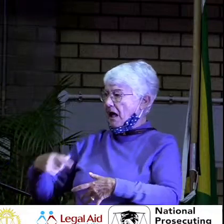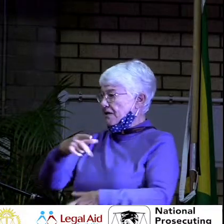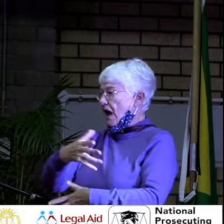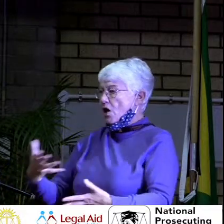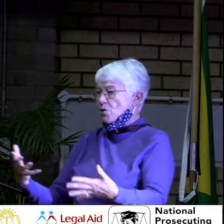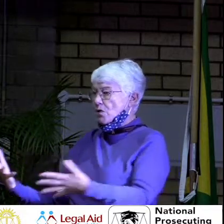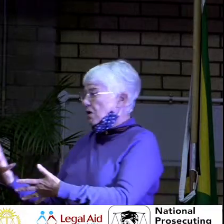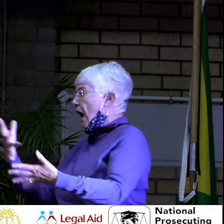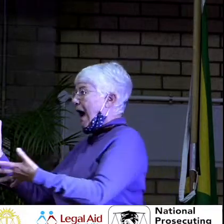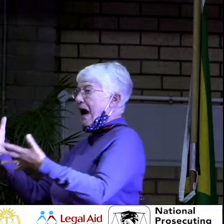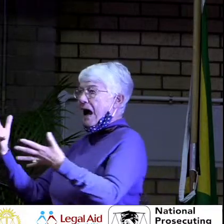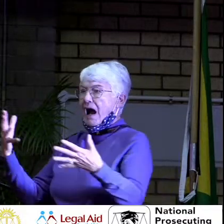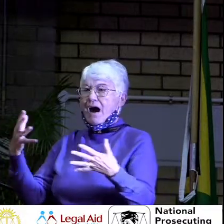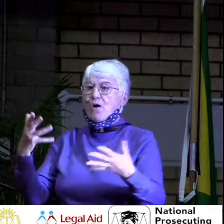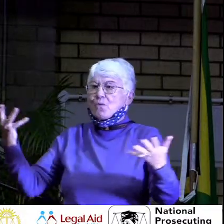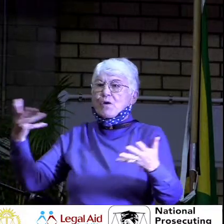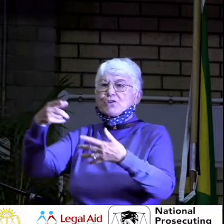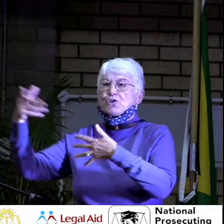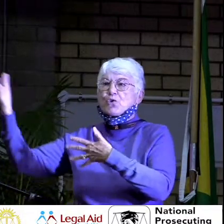And then